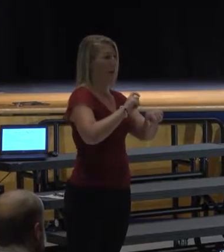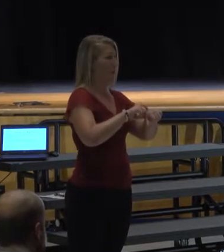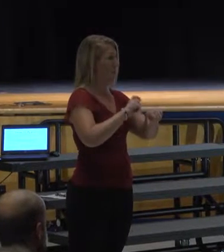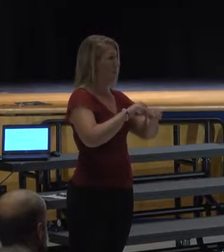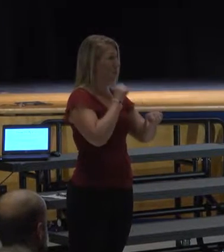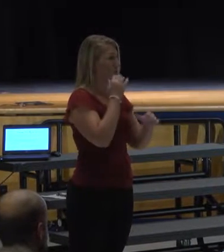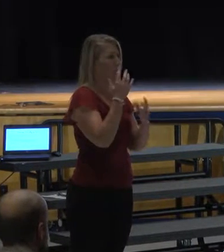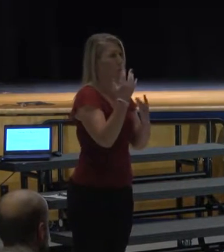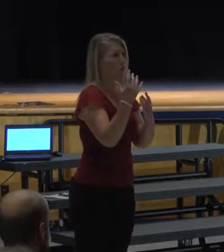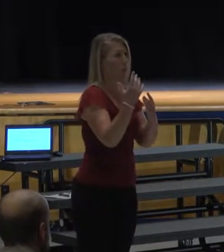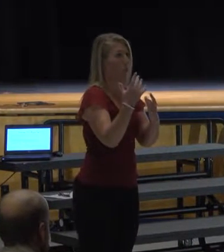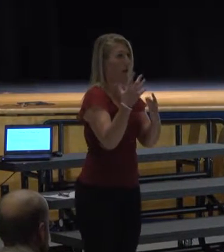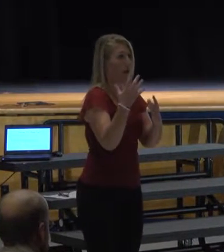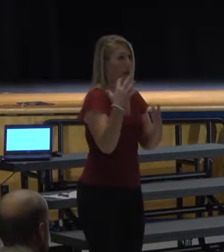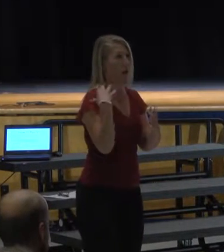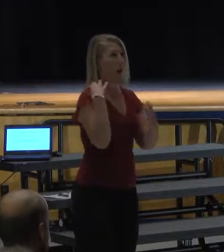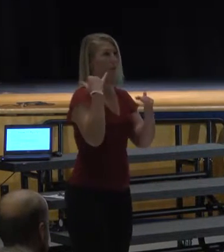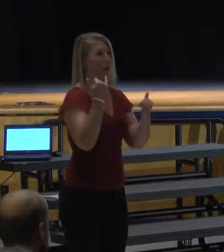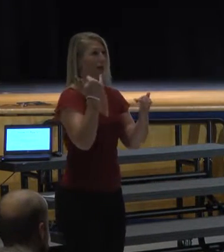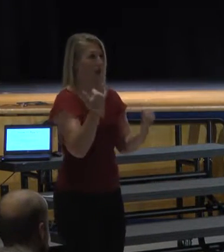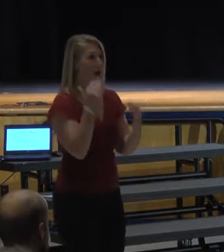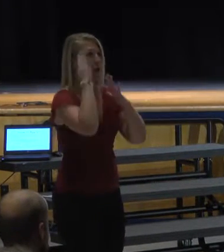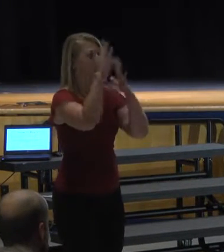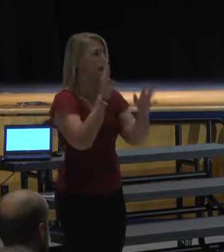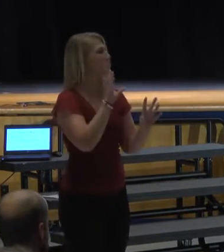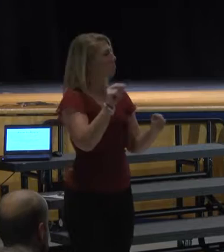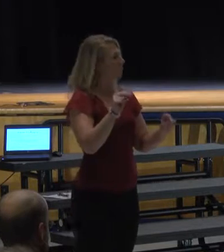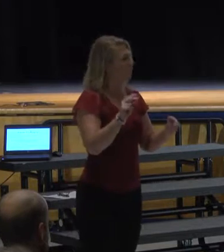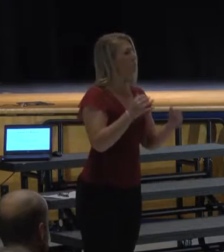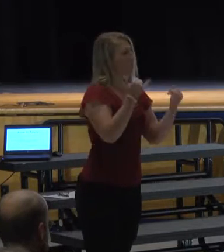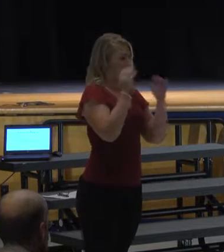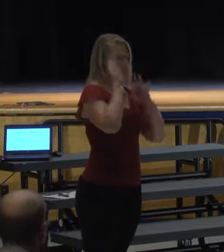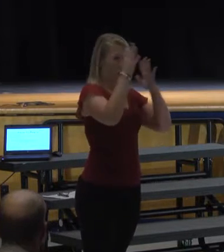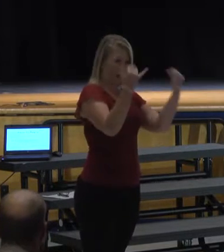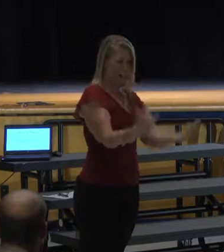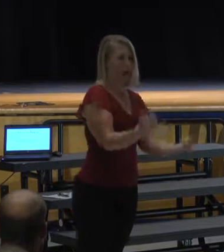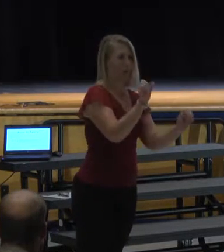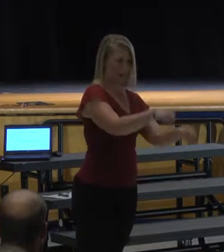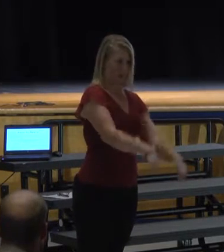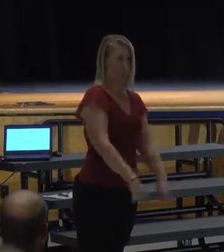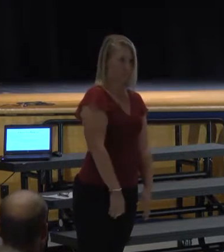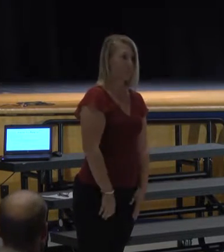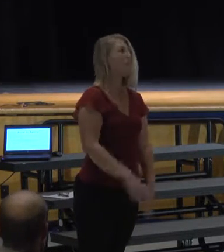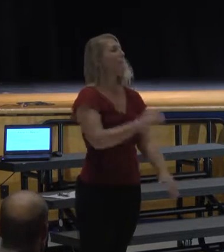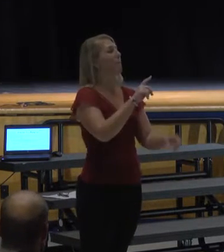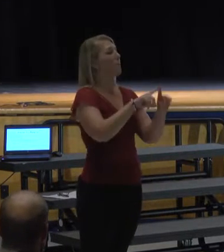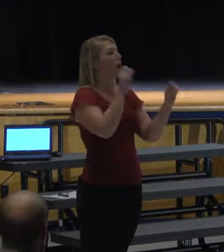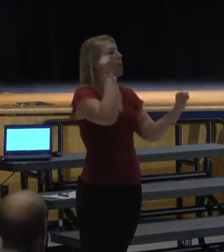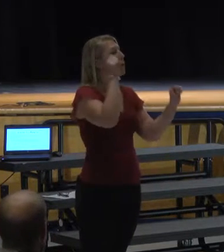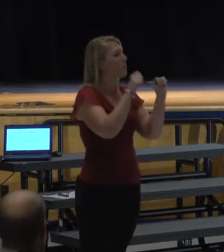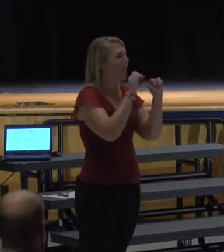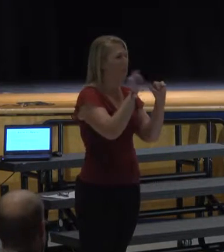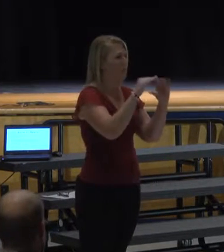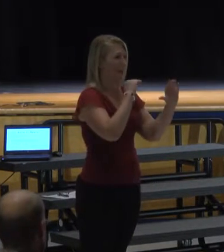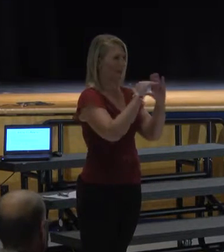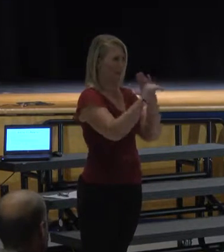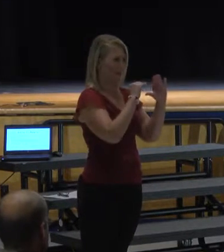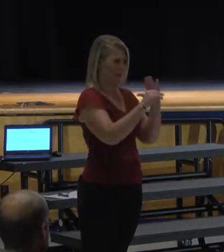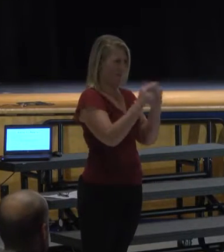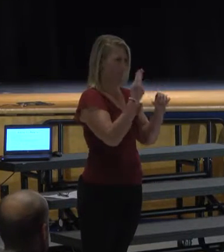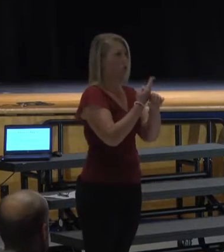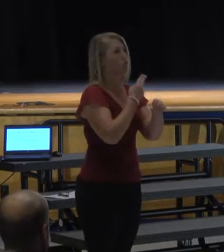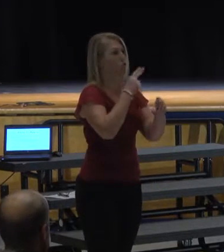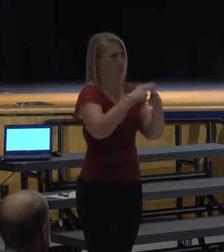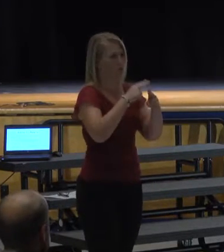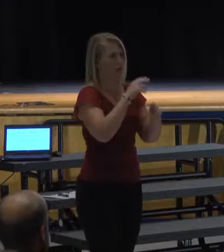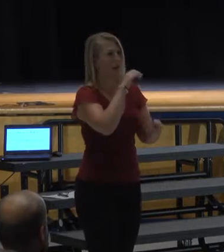the application. But when you do, make sure you're going to be able to remember the email address you used, the username, and the password.